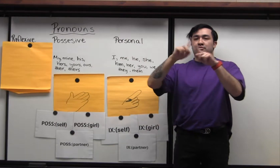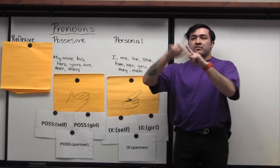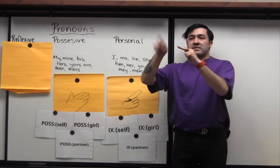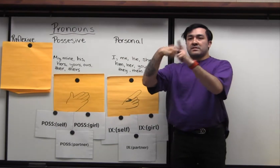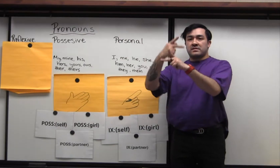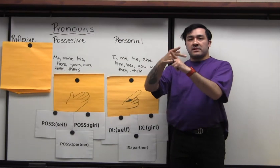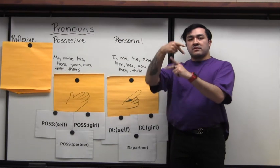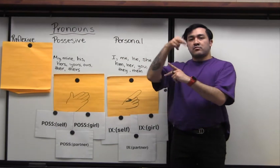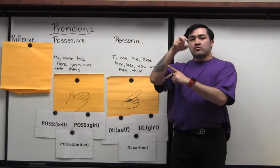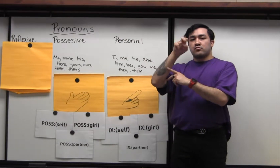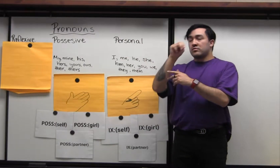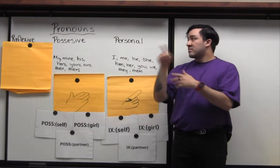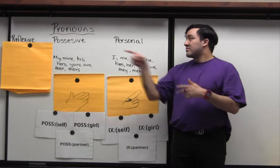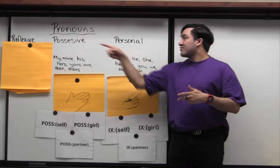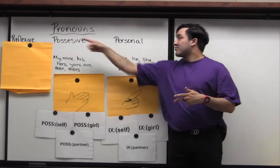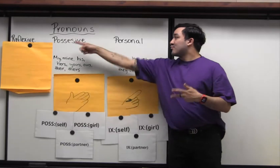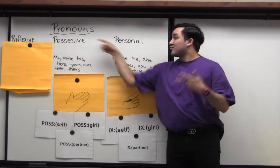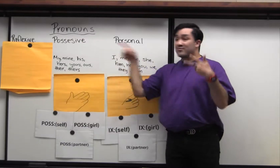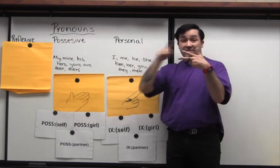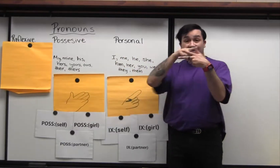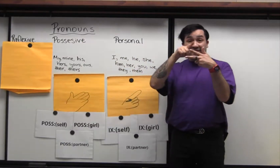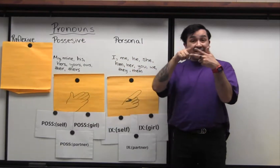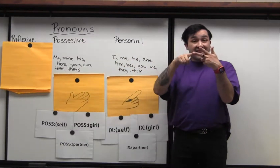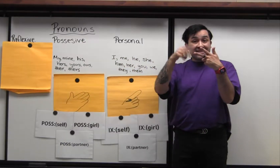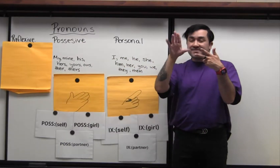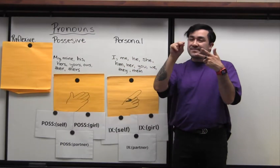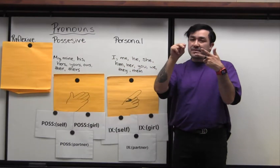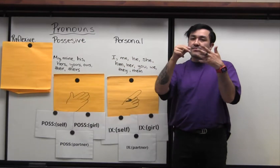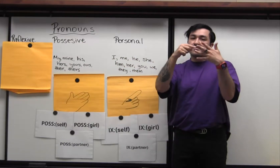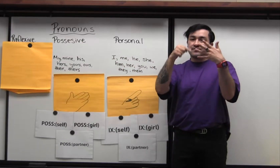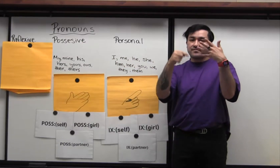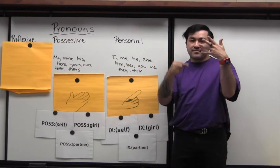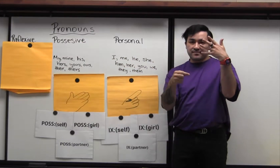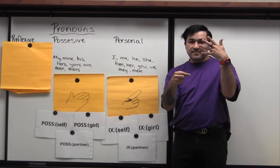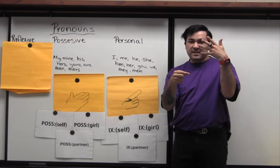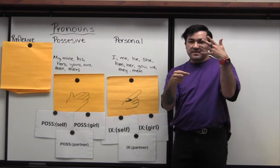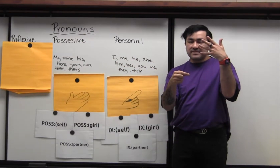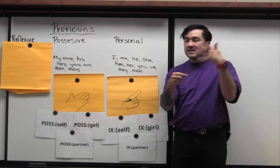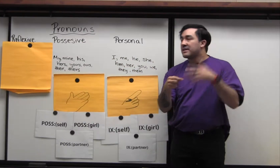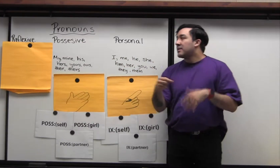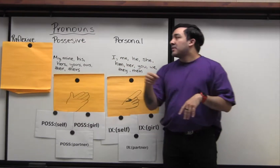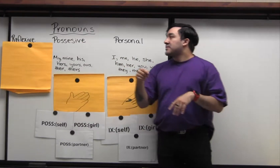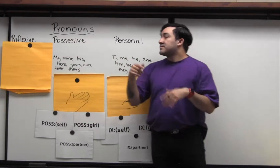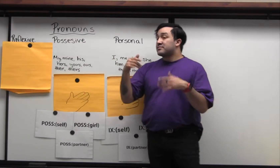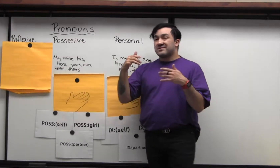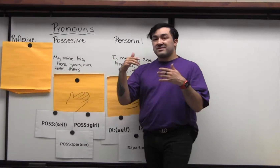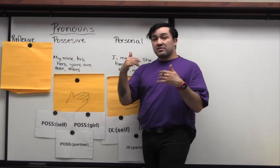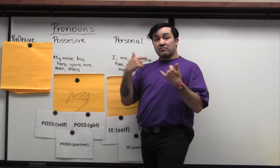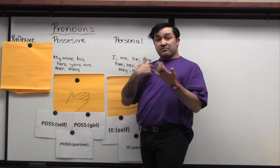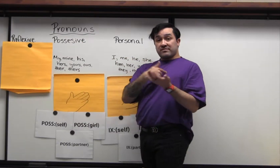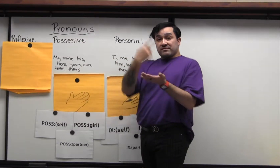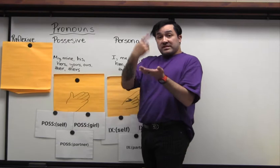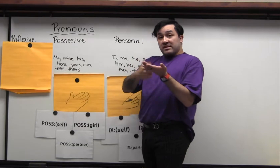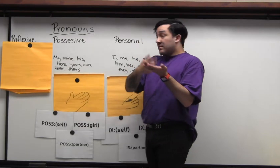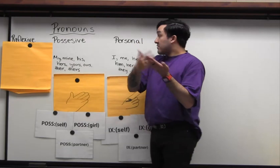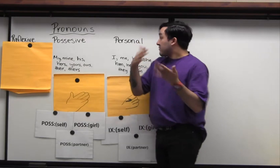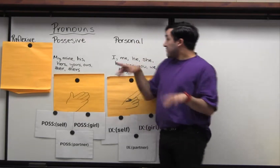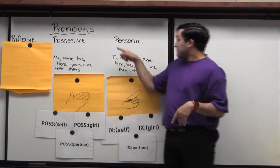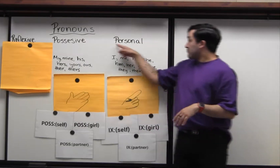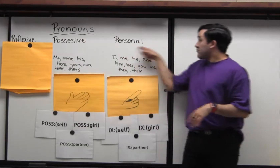again, there are many different types of pronouns, but we're really focusing just on these three. There are more types of pronouns that we could talk about. So